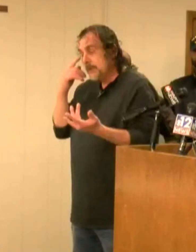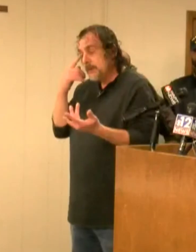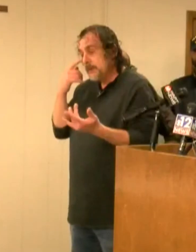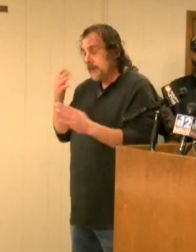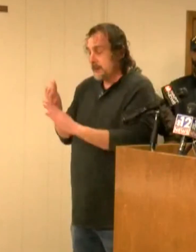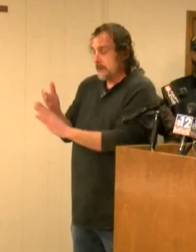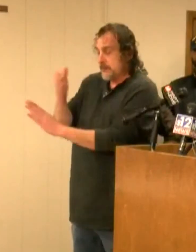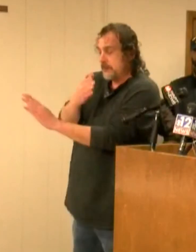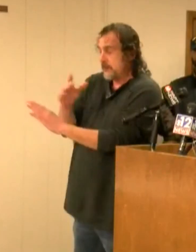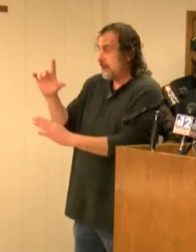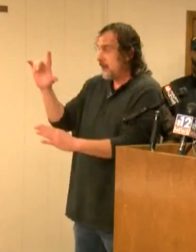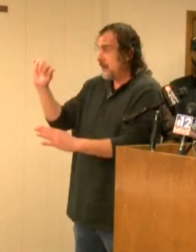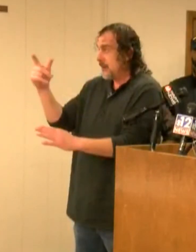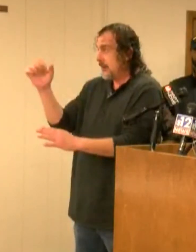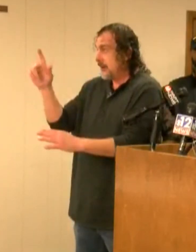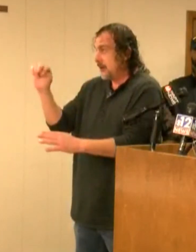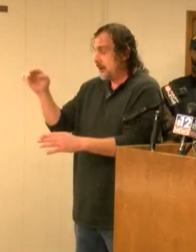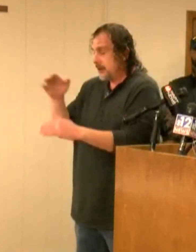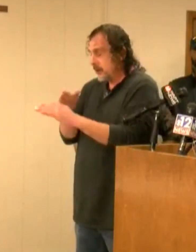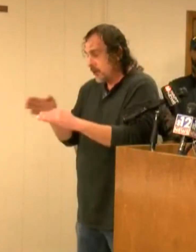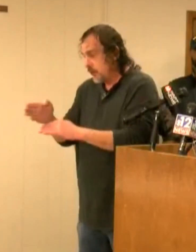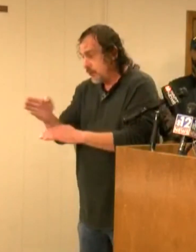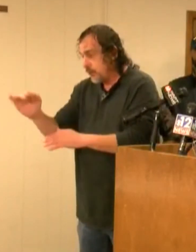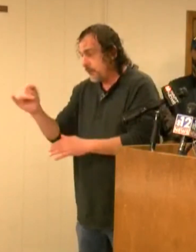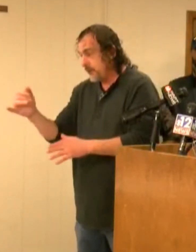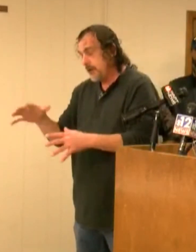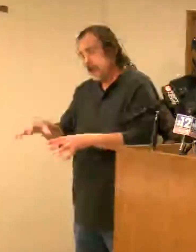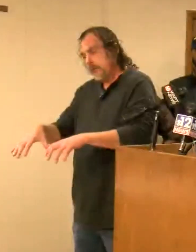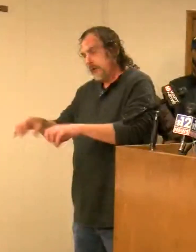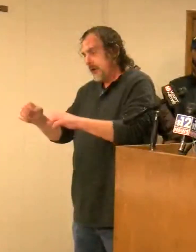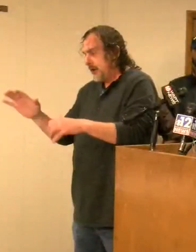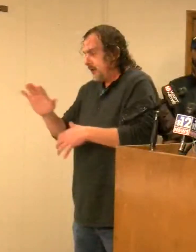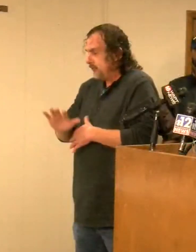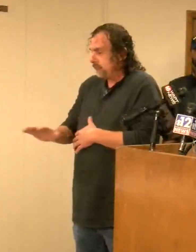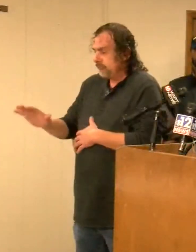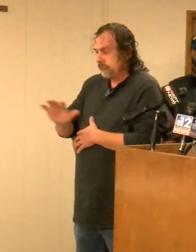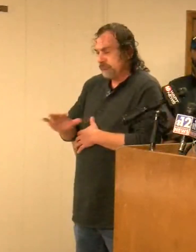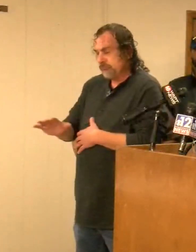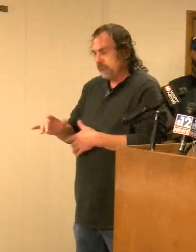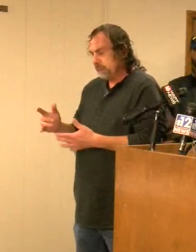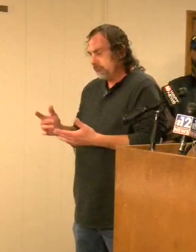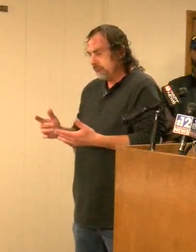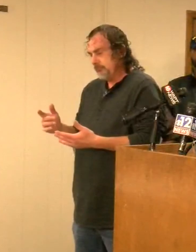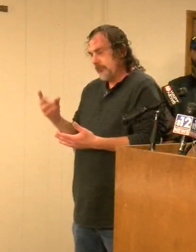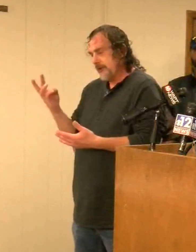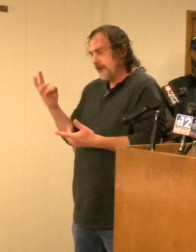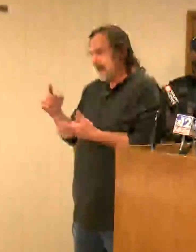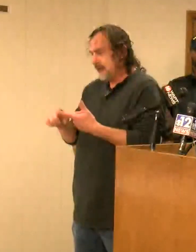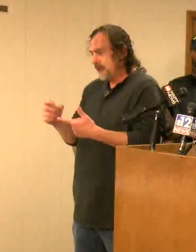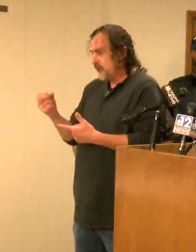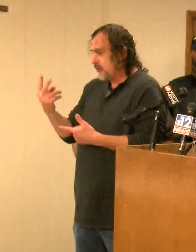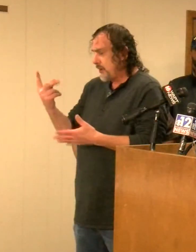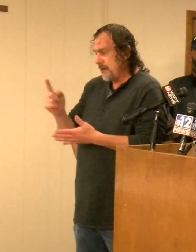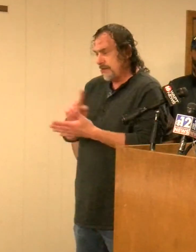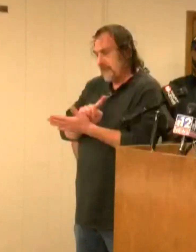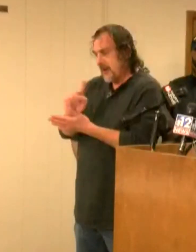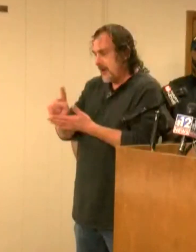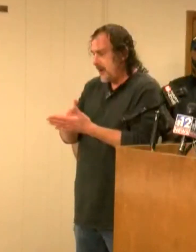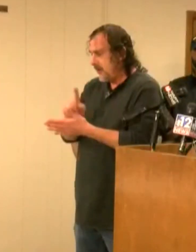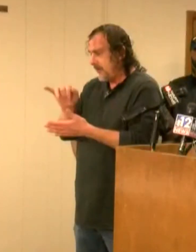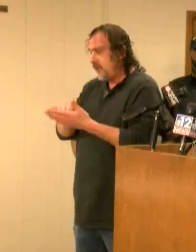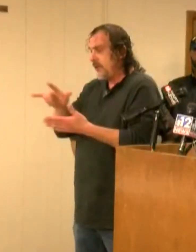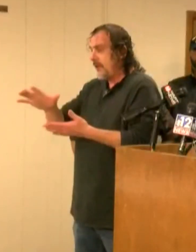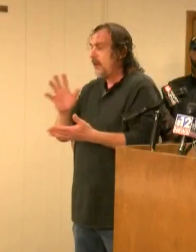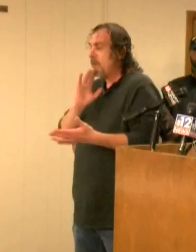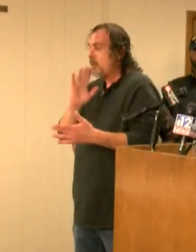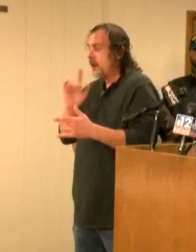the Lakeland Drive area to go down through Jackson. It's going to take anywhere from next 6 to 12 hours for that water to